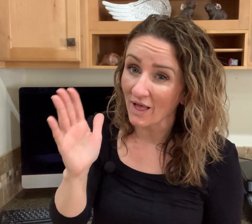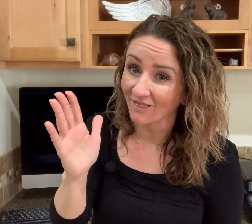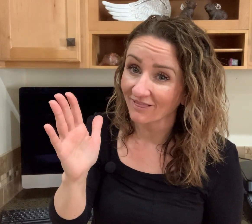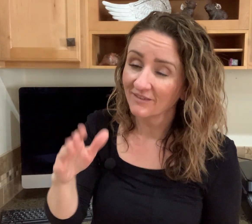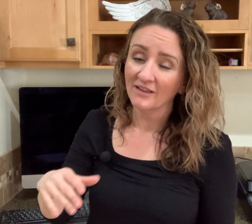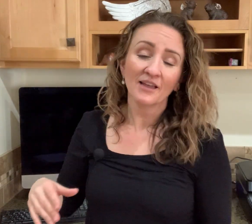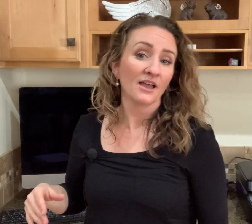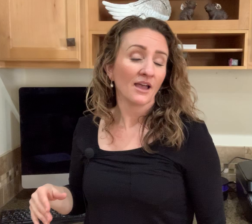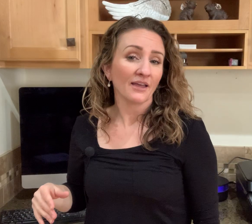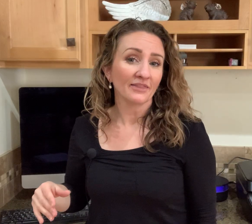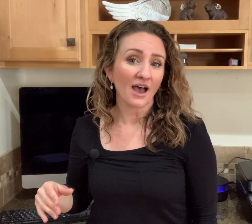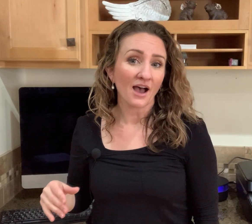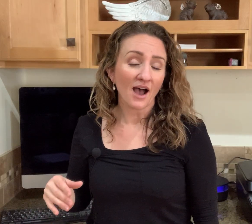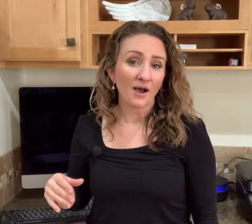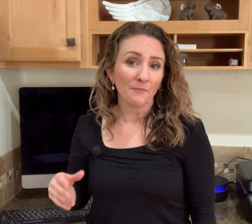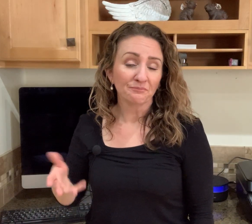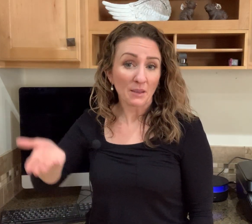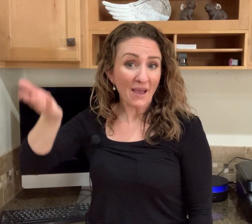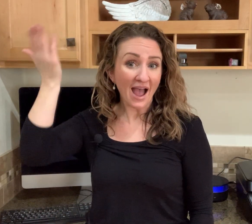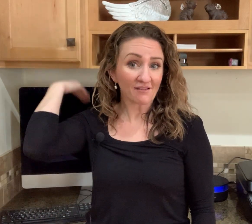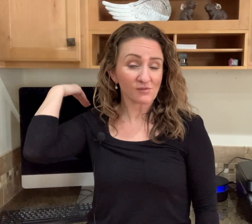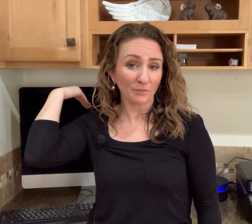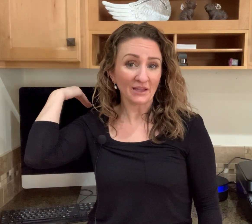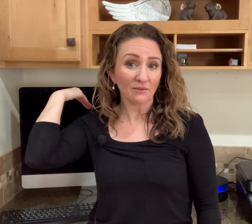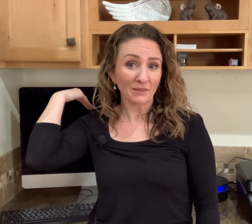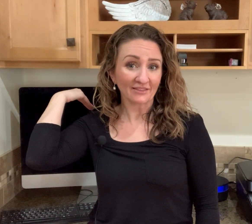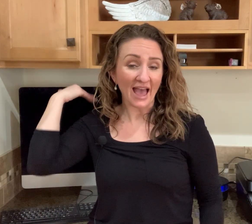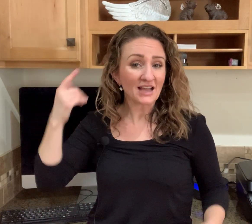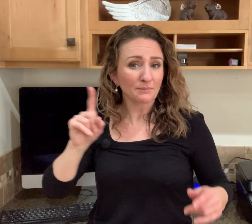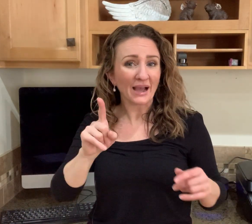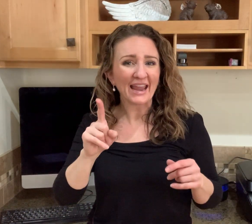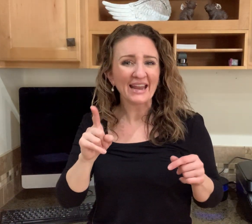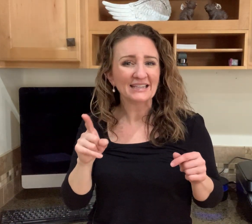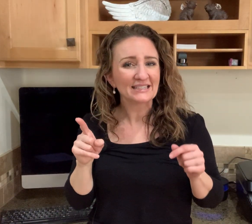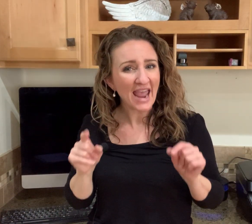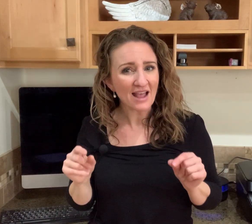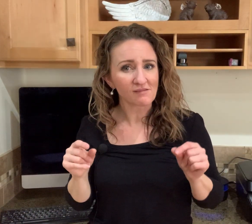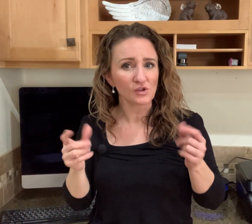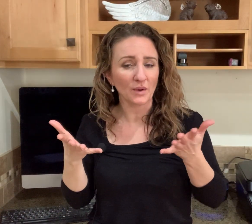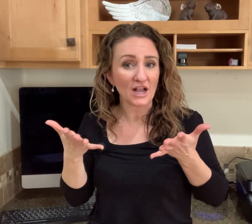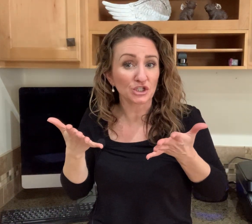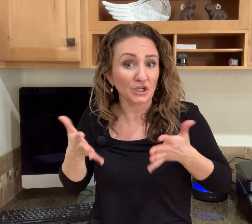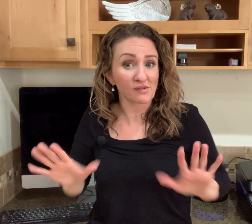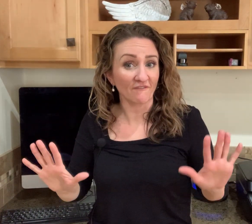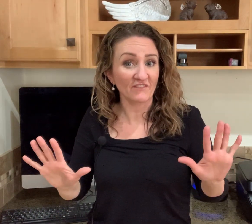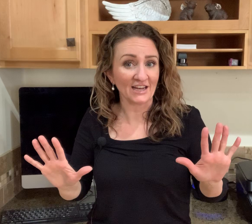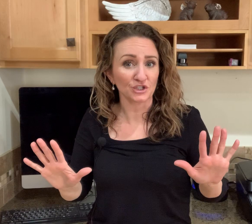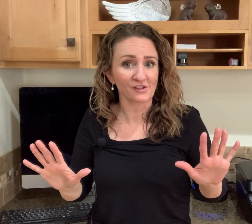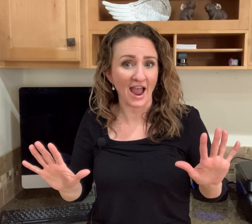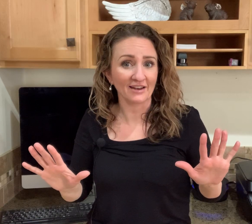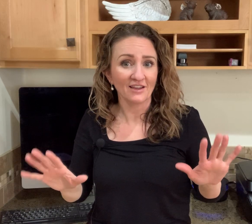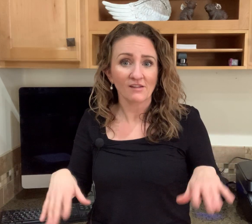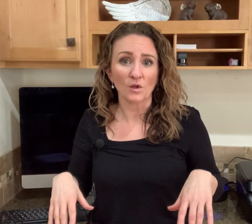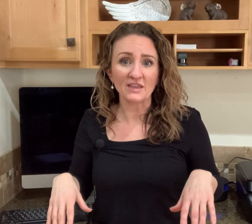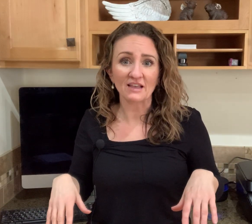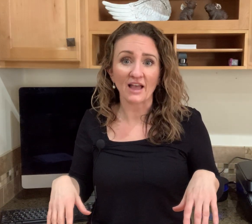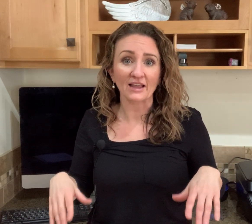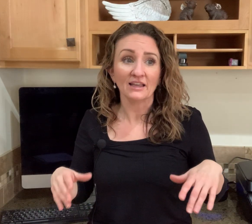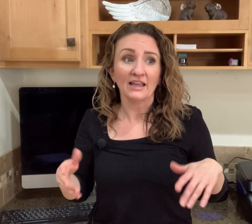Will. The past would be like that, but in a tense, you would actually use the finished sign. So think of like